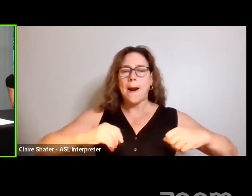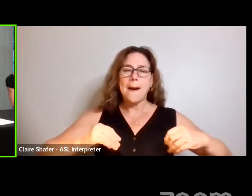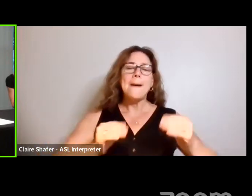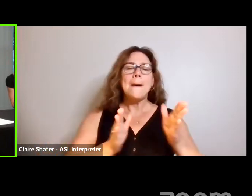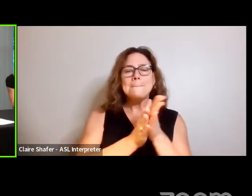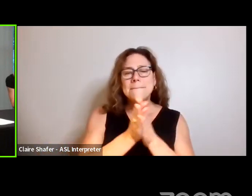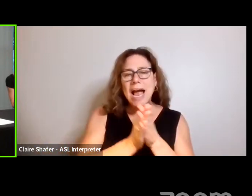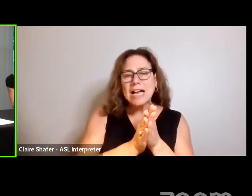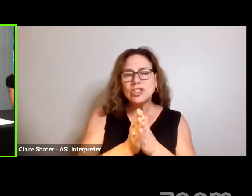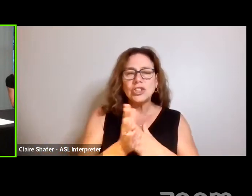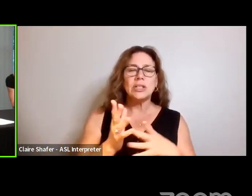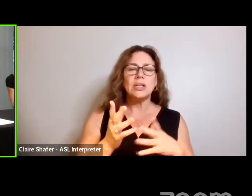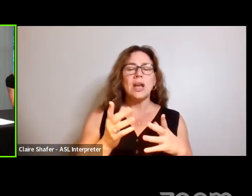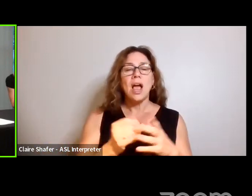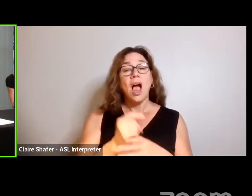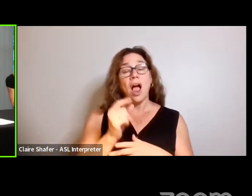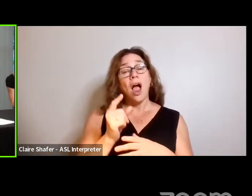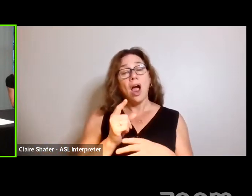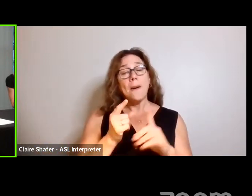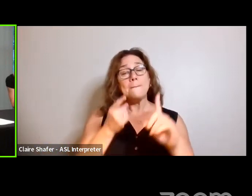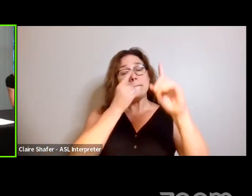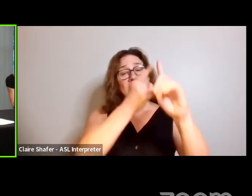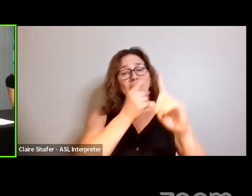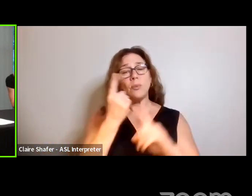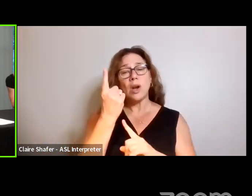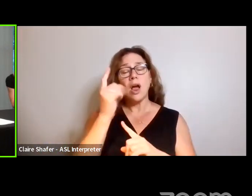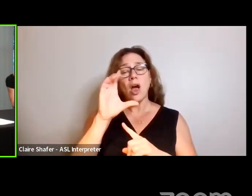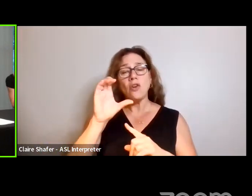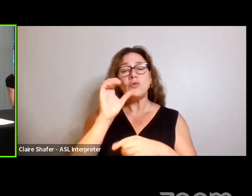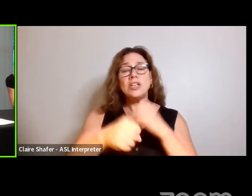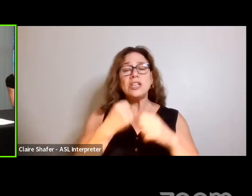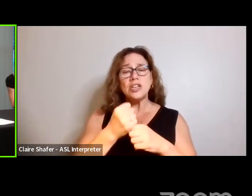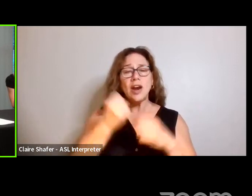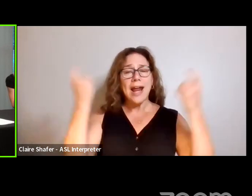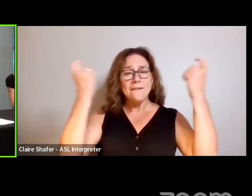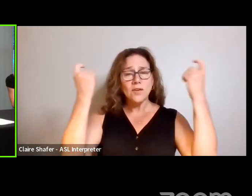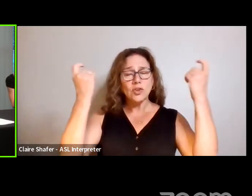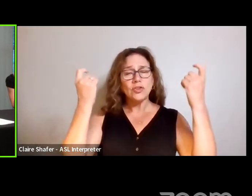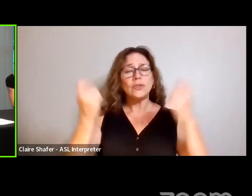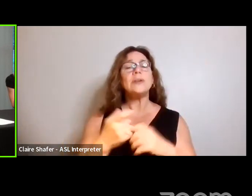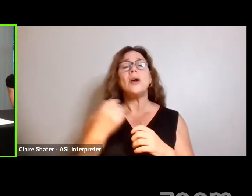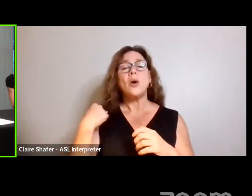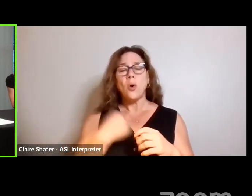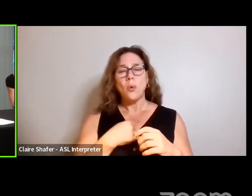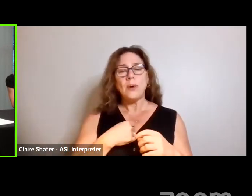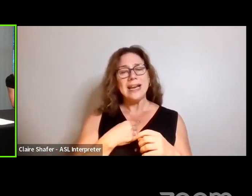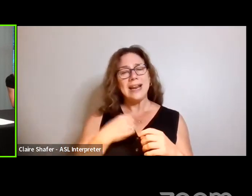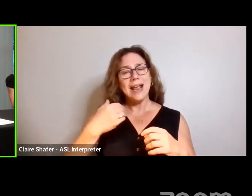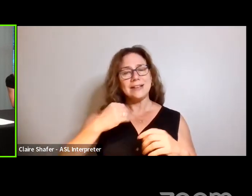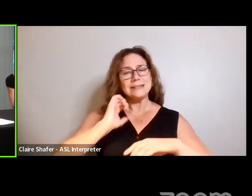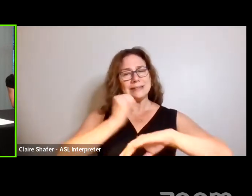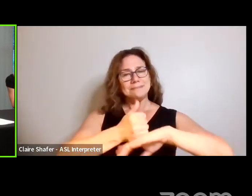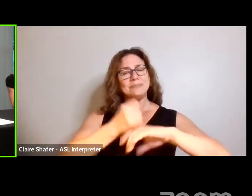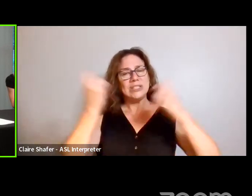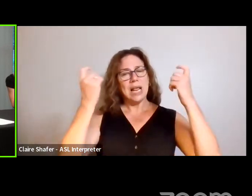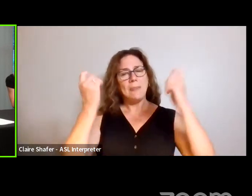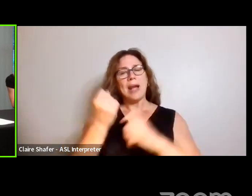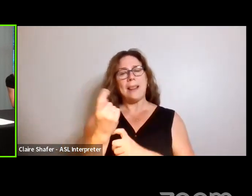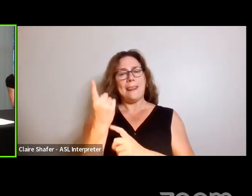the 100-year anniversary at Burlingame and celebration we had at San Mateo last year, and also our bright